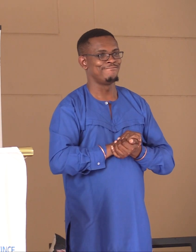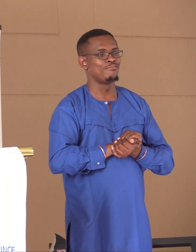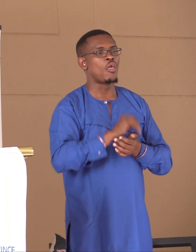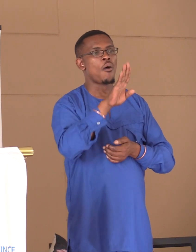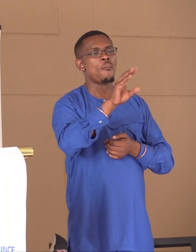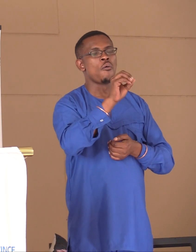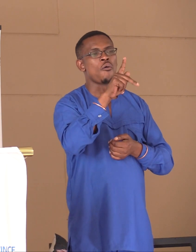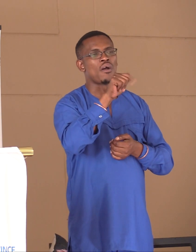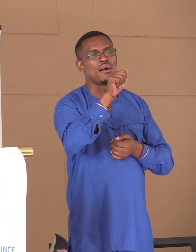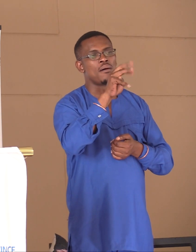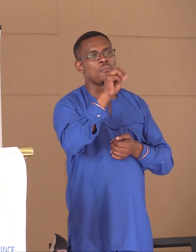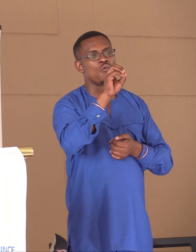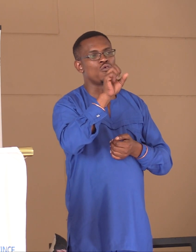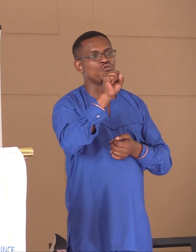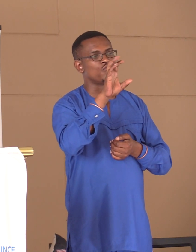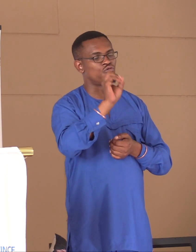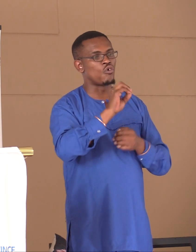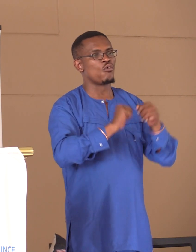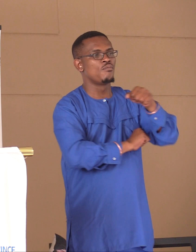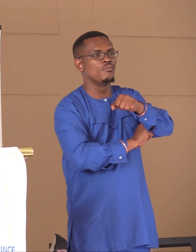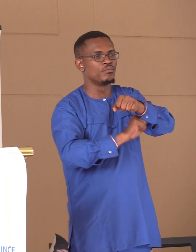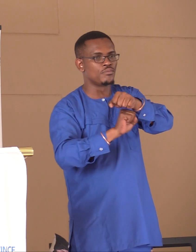Bokamoso Foundation,